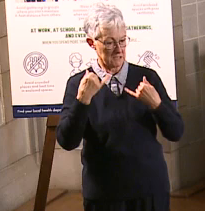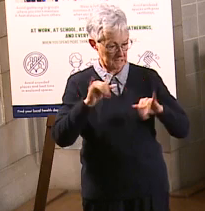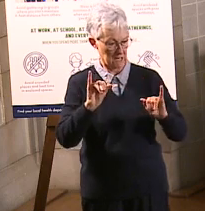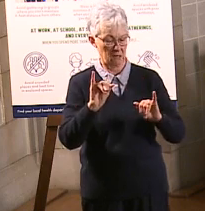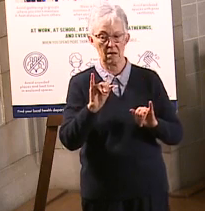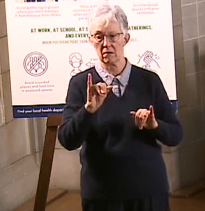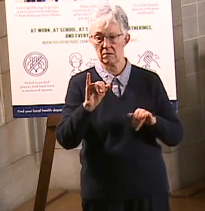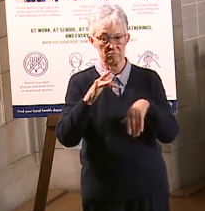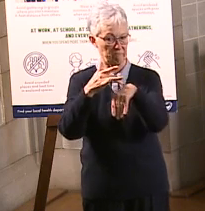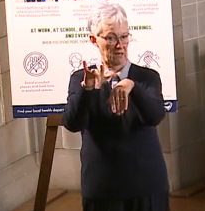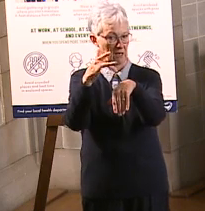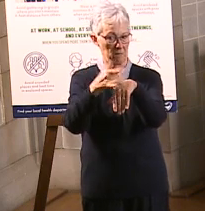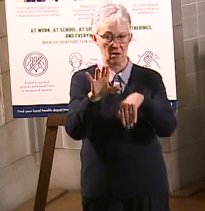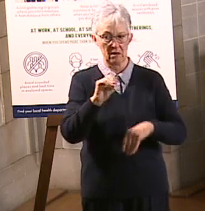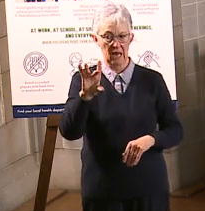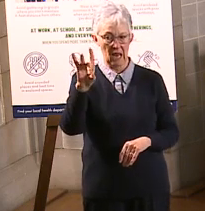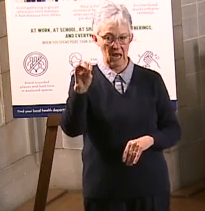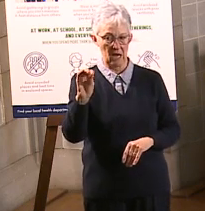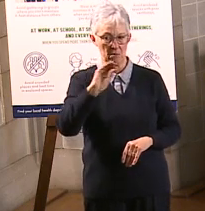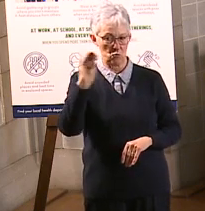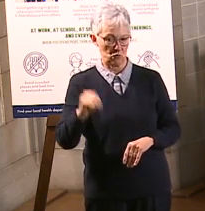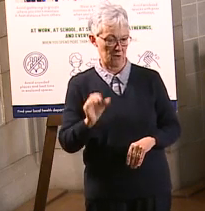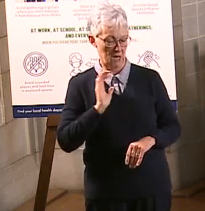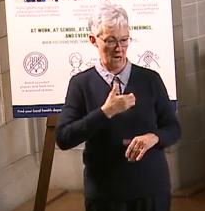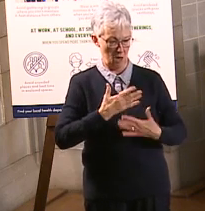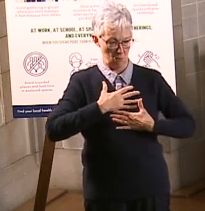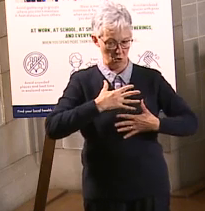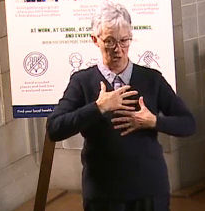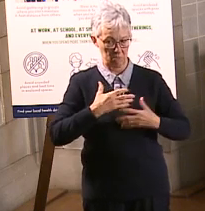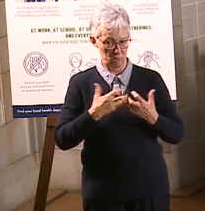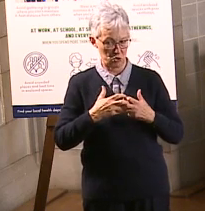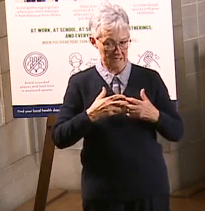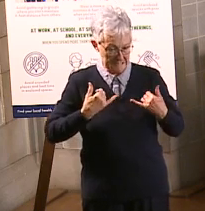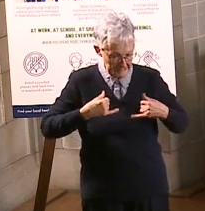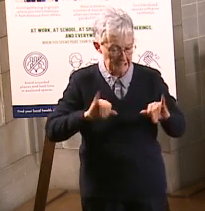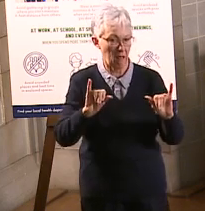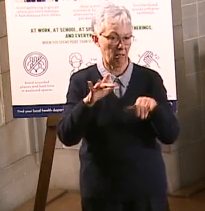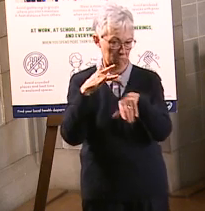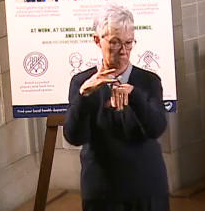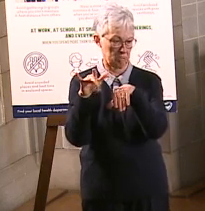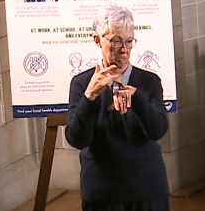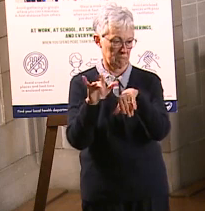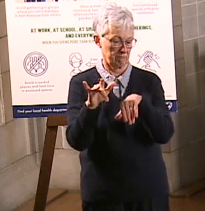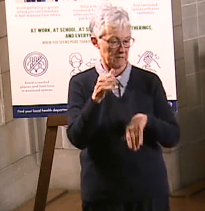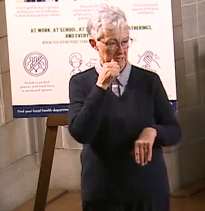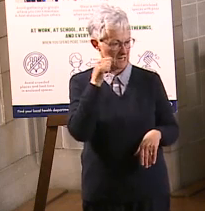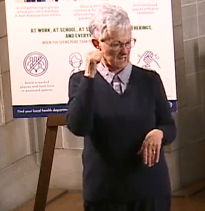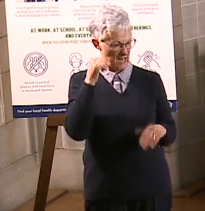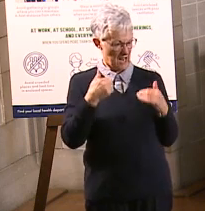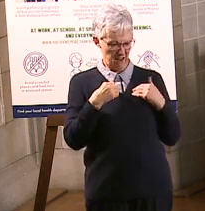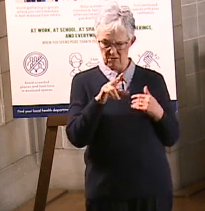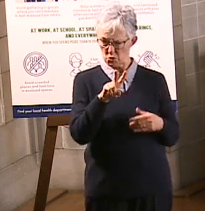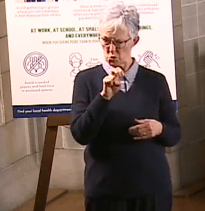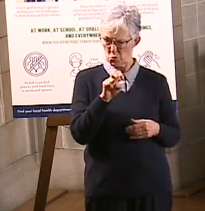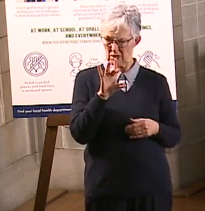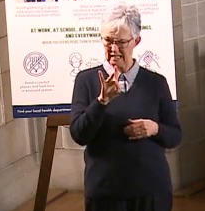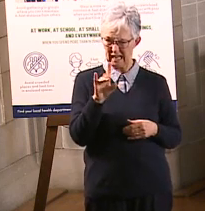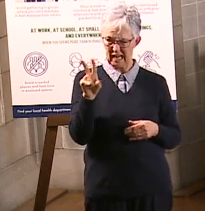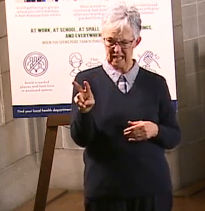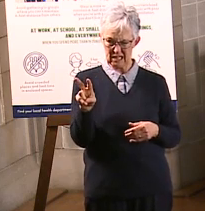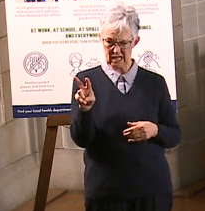available. As of yesterday, we had 278 hospitalizations And I believe that just got updated today